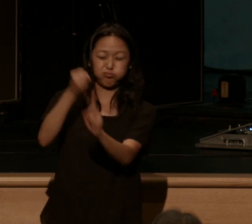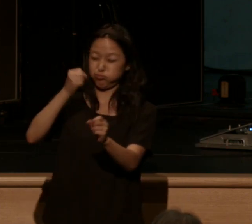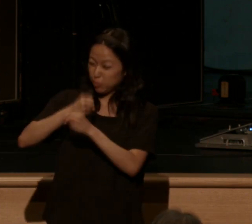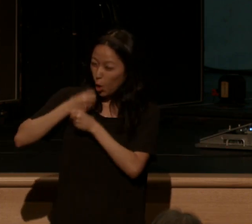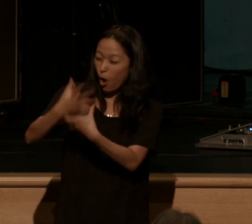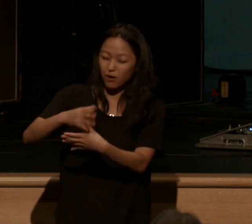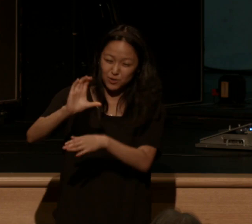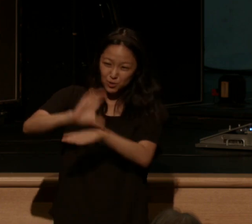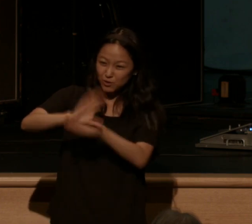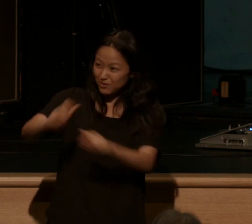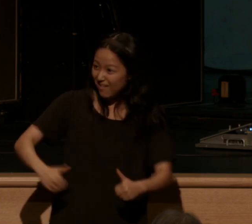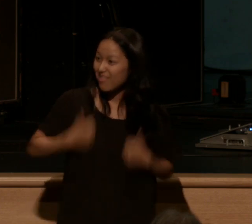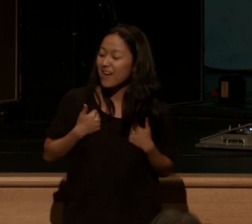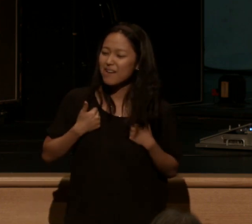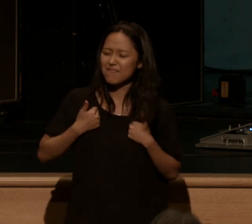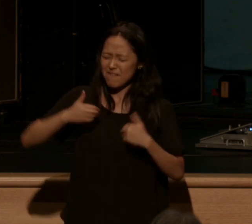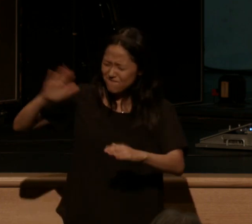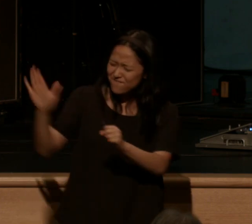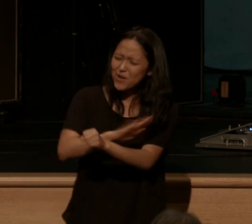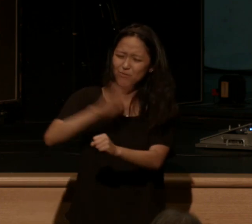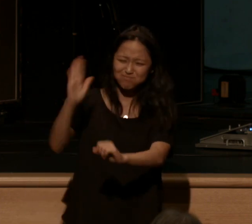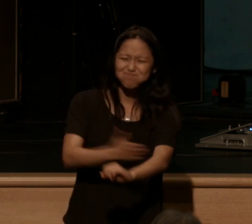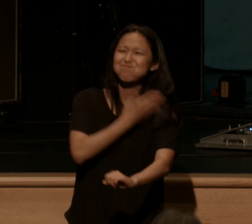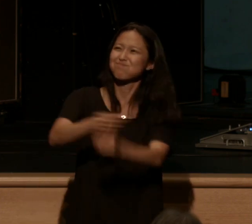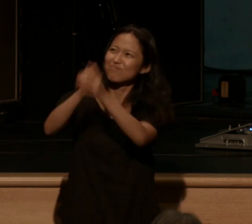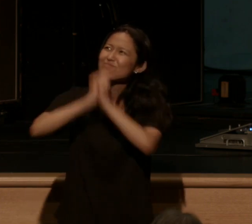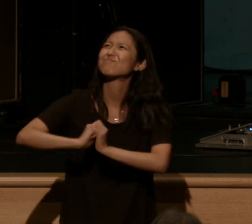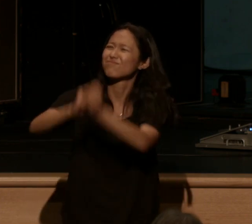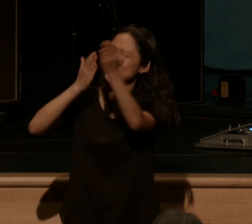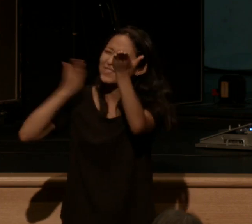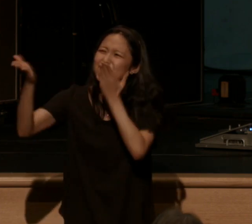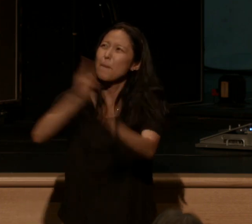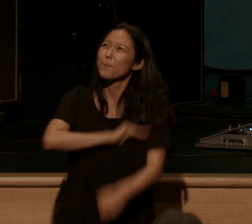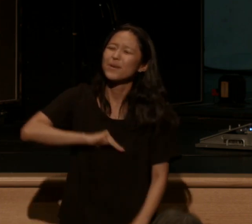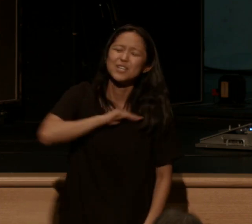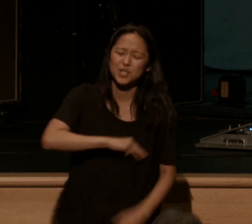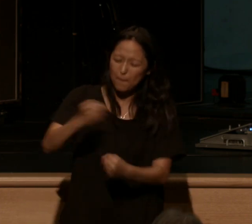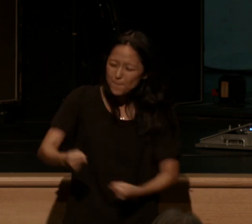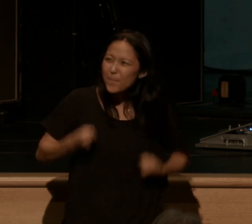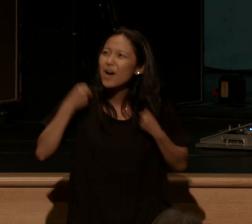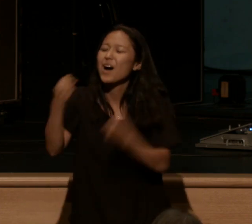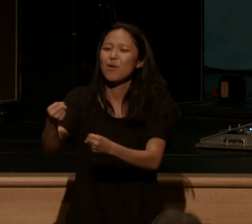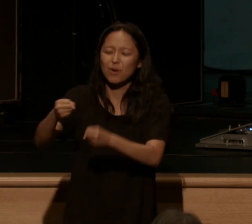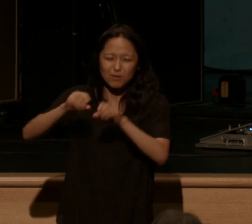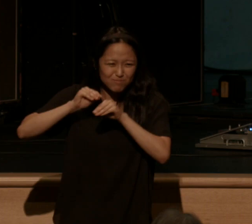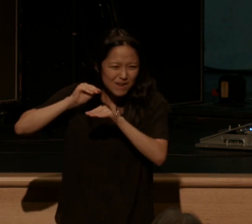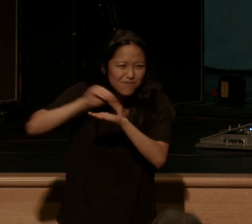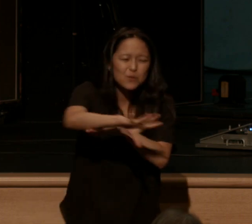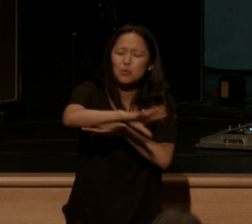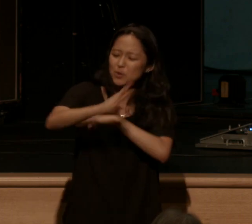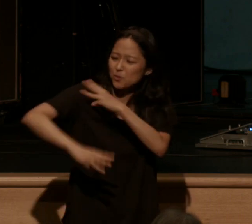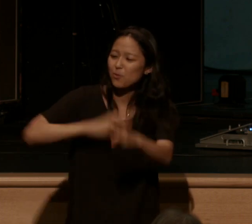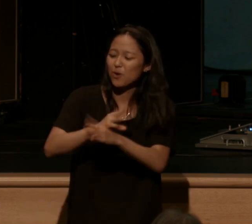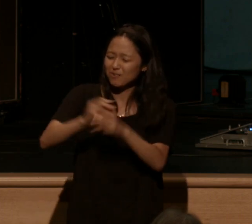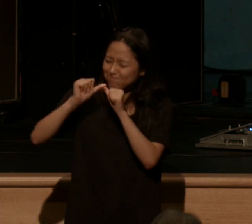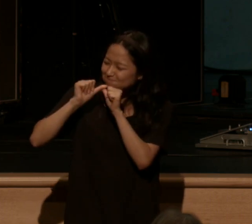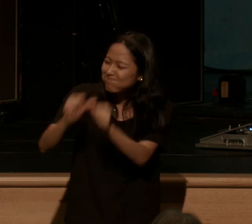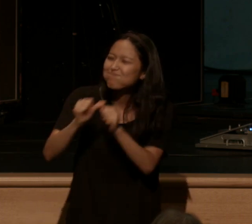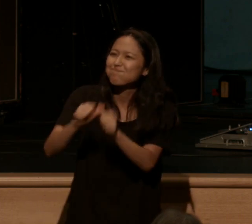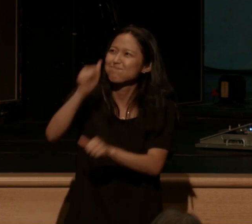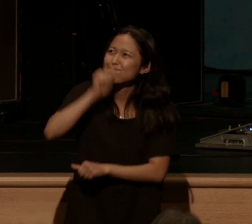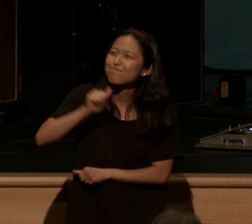to become alive and fill with song and worship and serving and mission and power and influence and